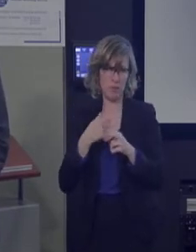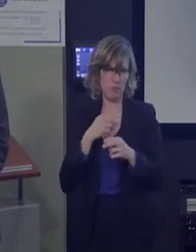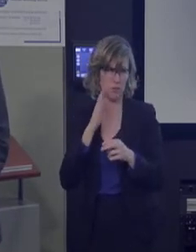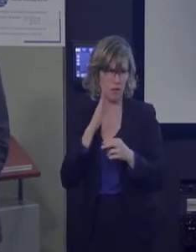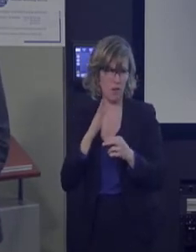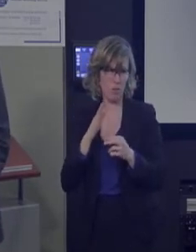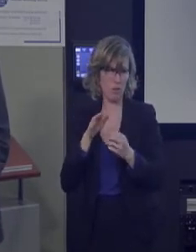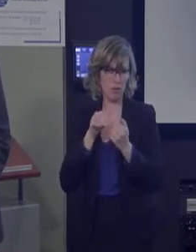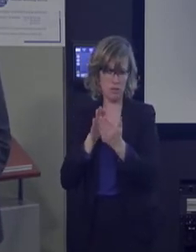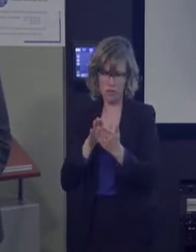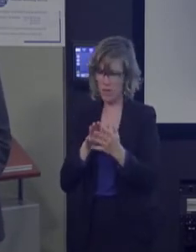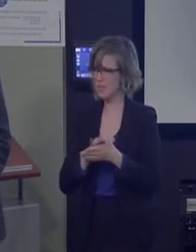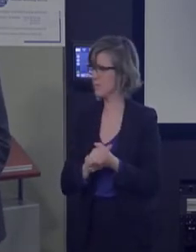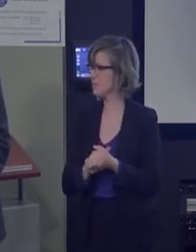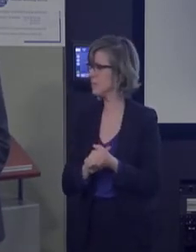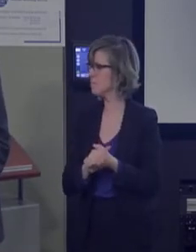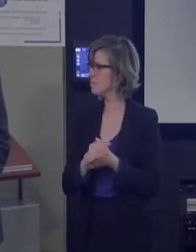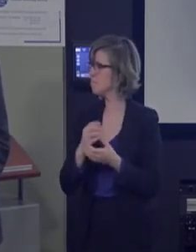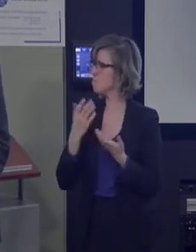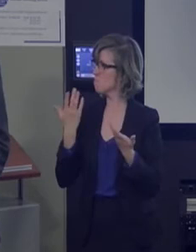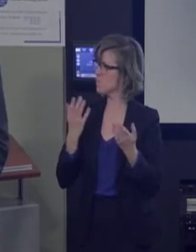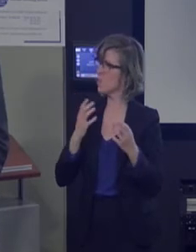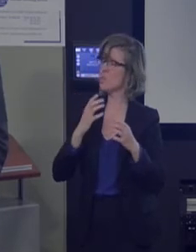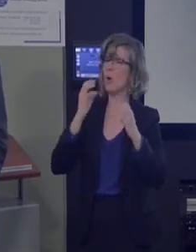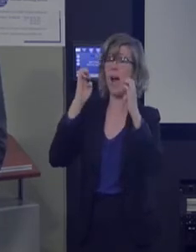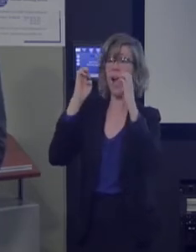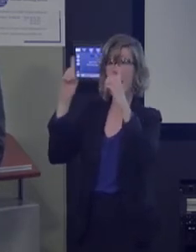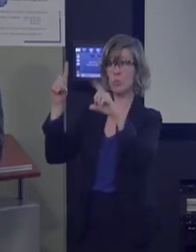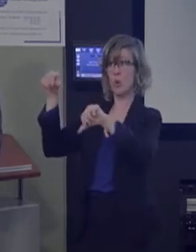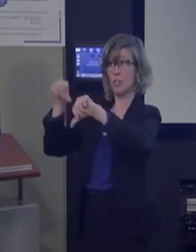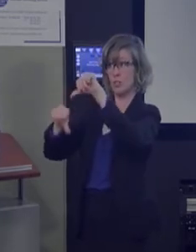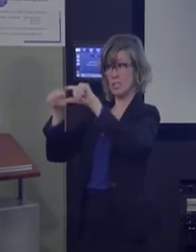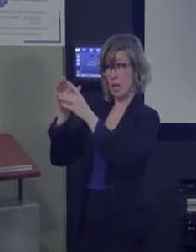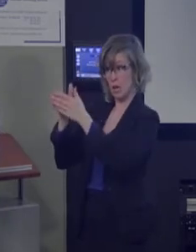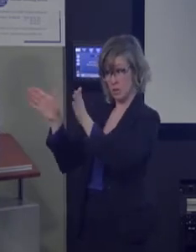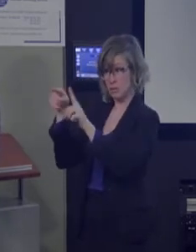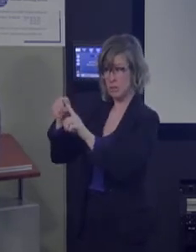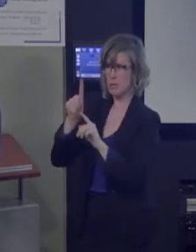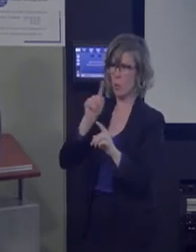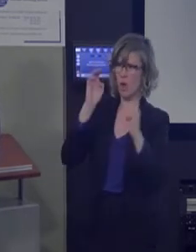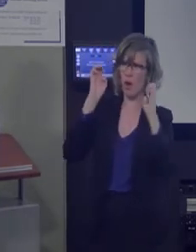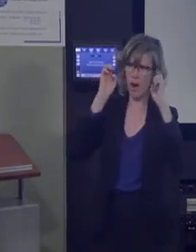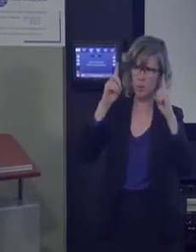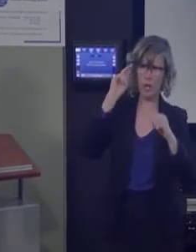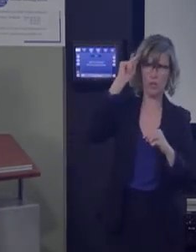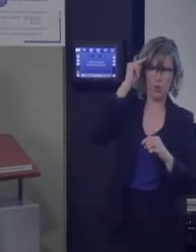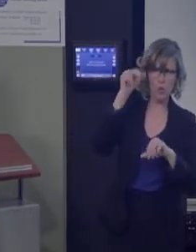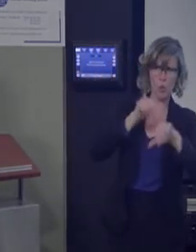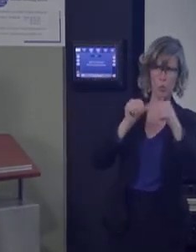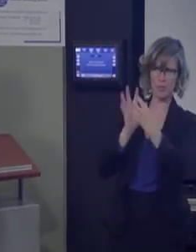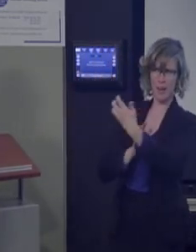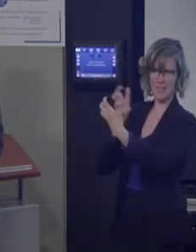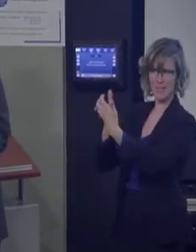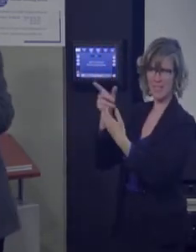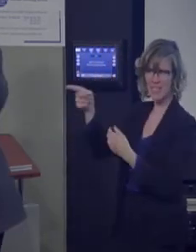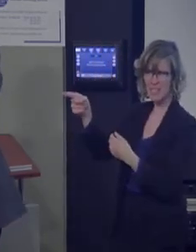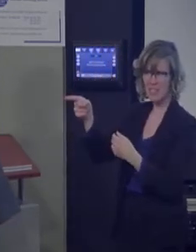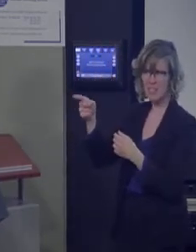About where does educational neuroscience fit in the educational sciences? So here I'm going to shift gears completely and try to give you a kind